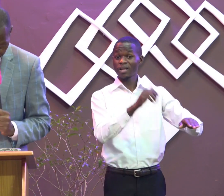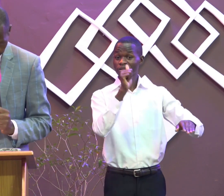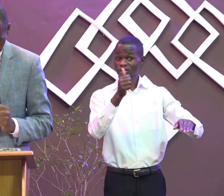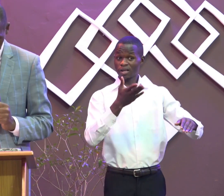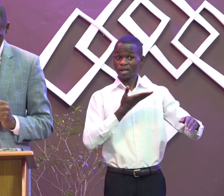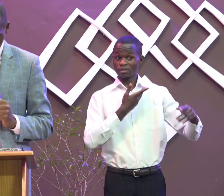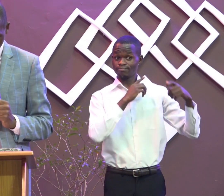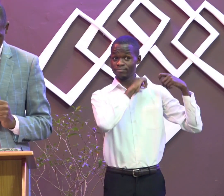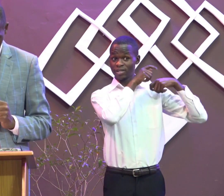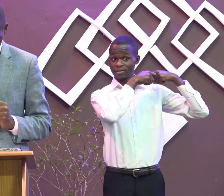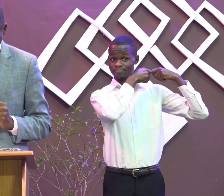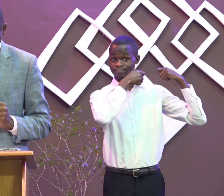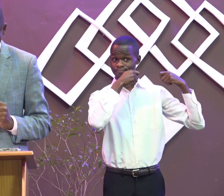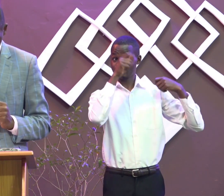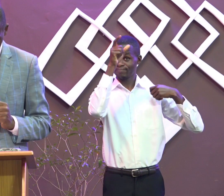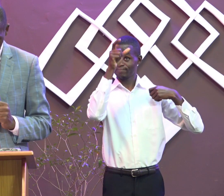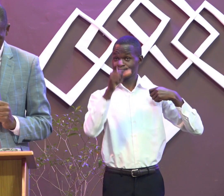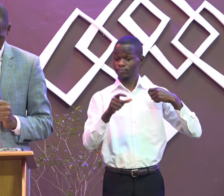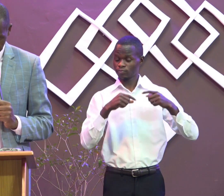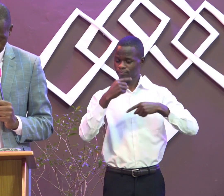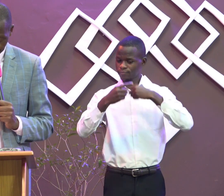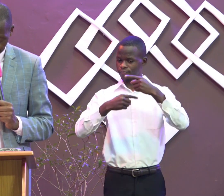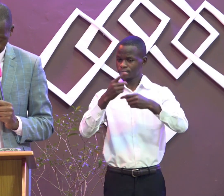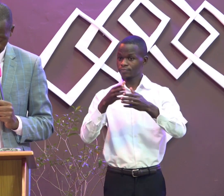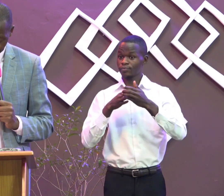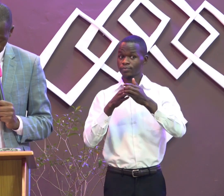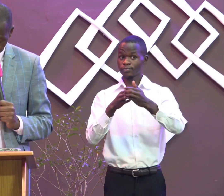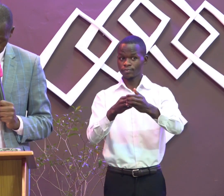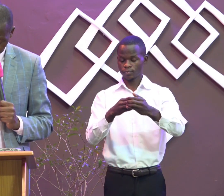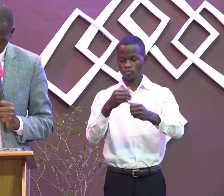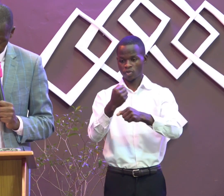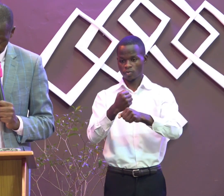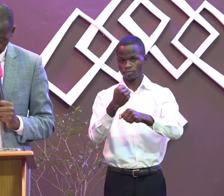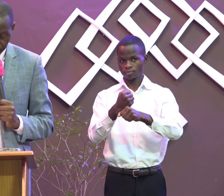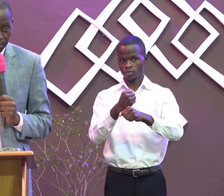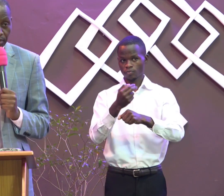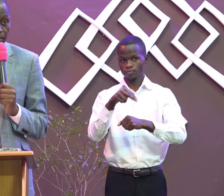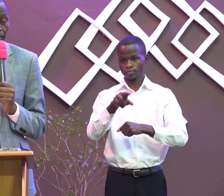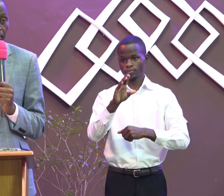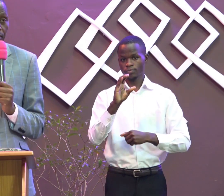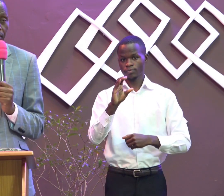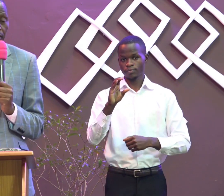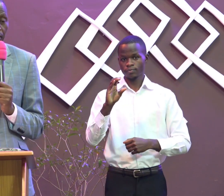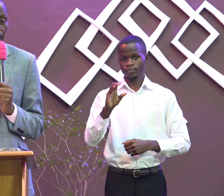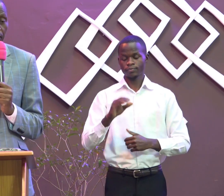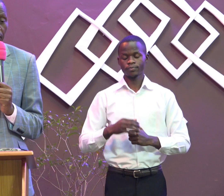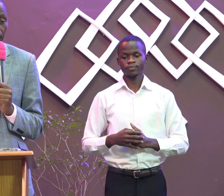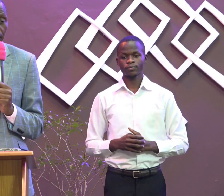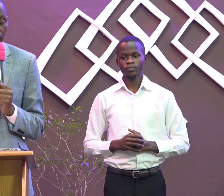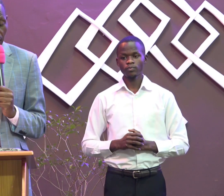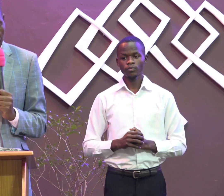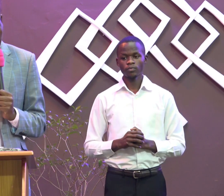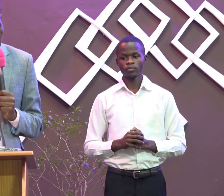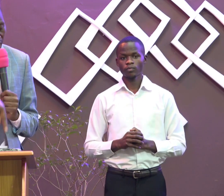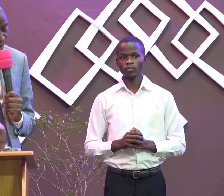kino. Before our master passed on, he left behind someone that was going to stand in his position in this